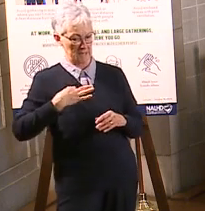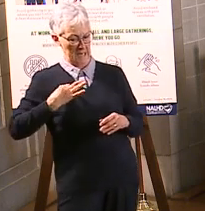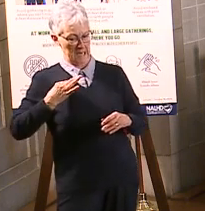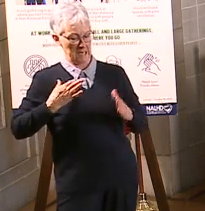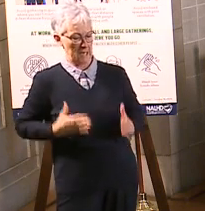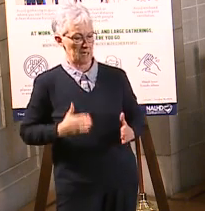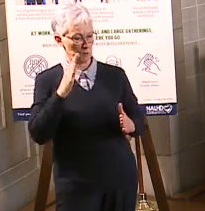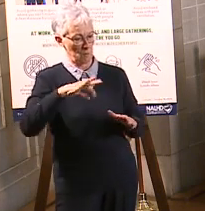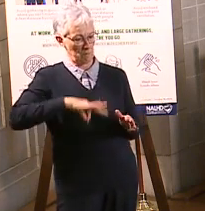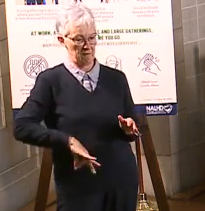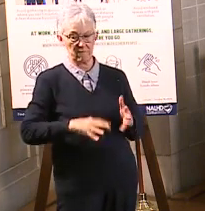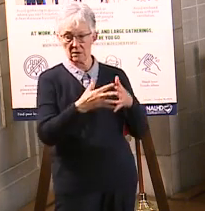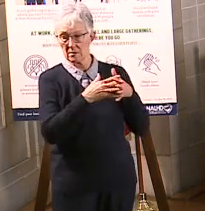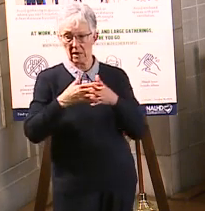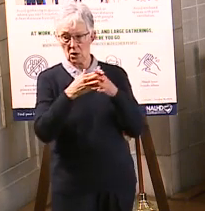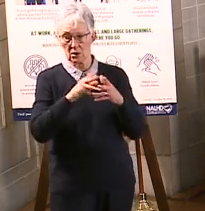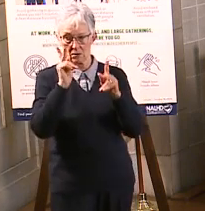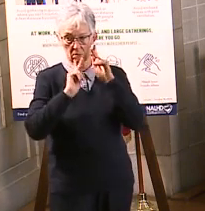Any other questions, Brandon?